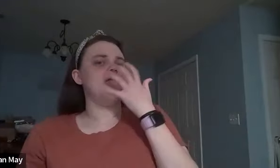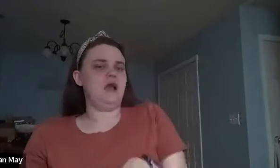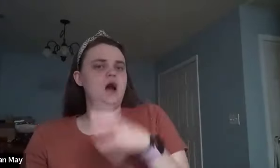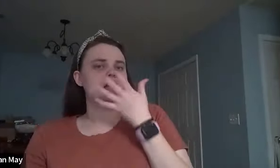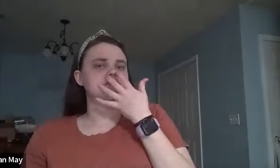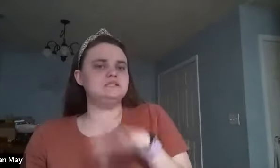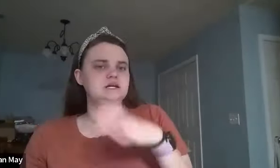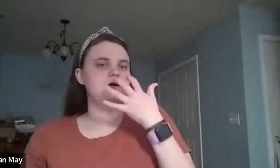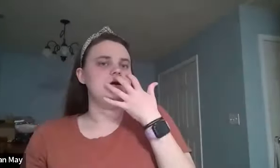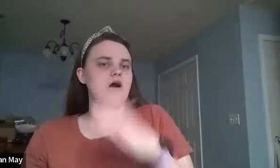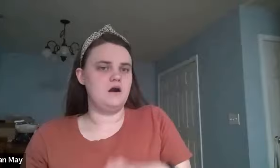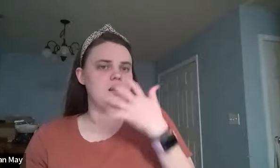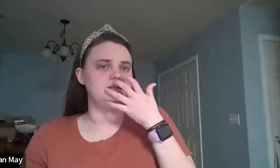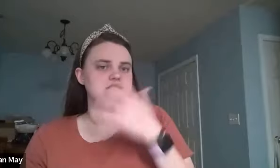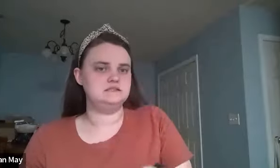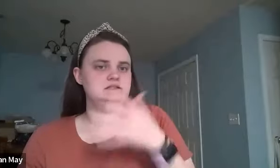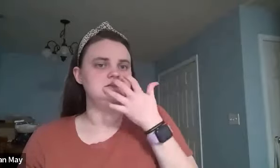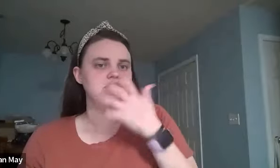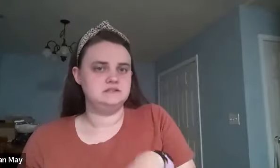down like hot.